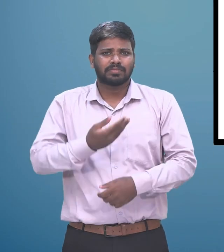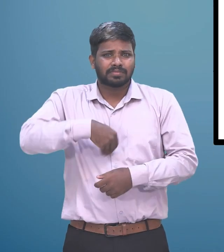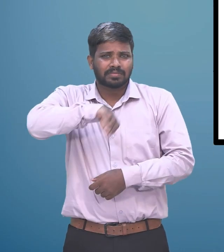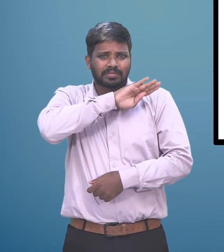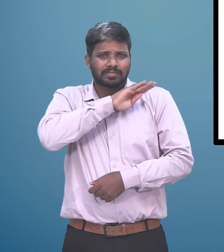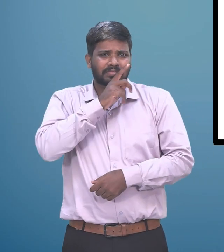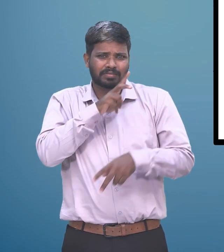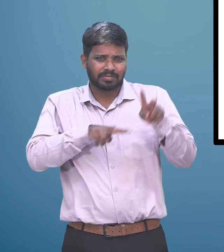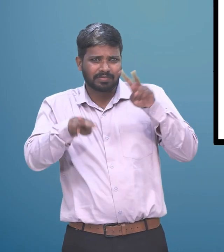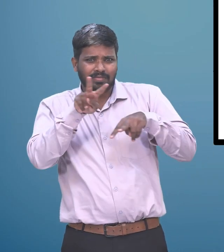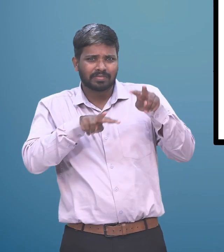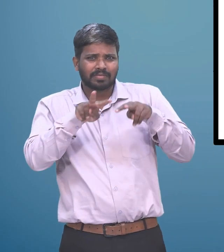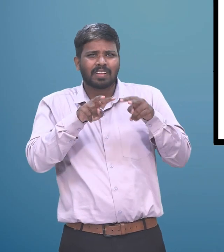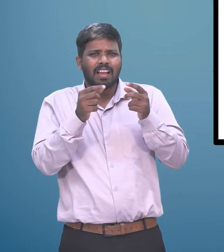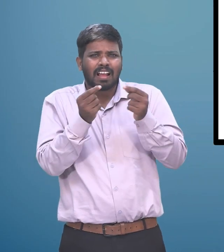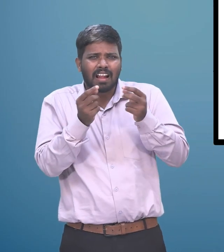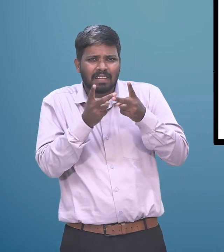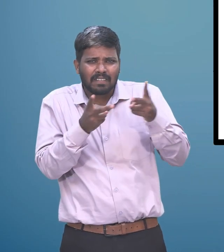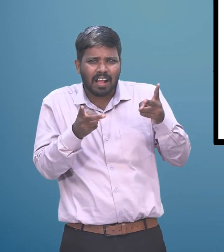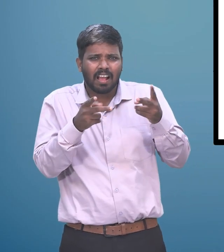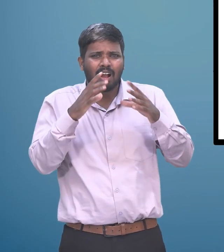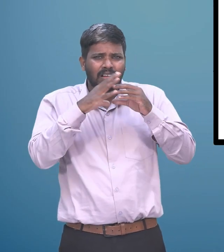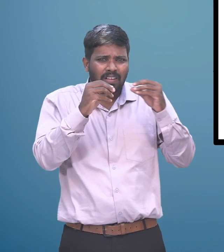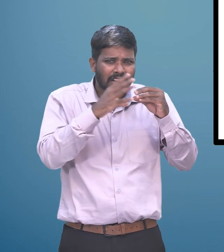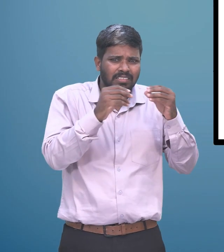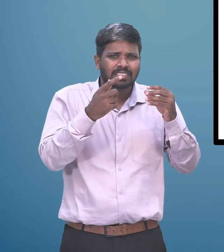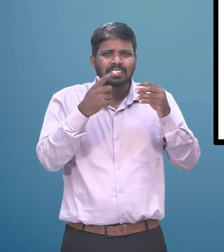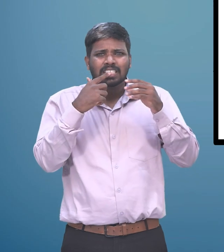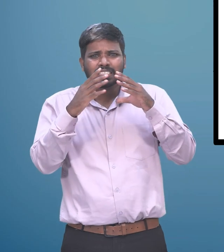An obvious example is the plain length of cloth called the sari.